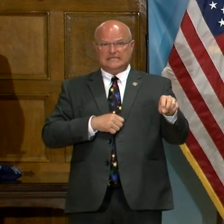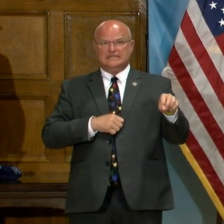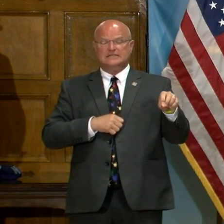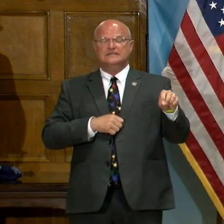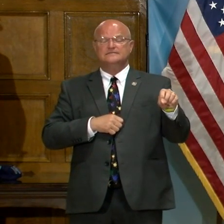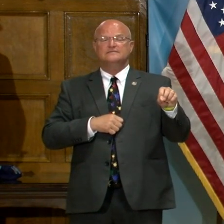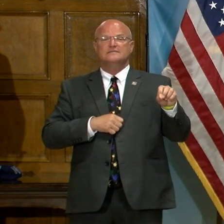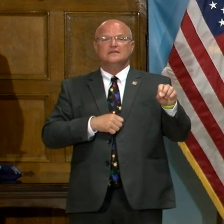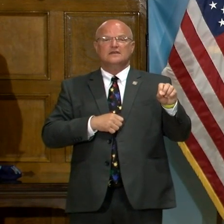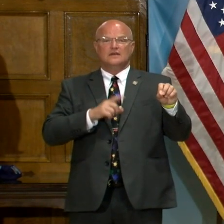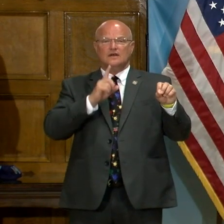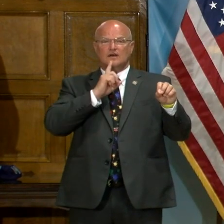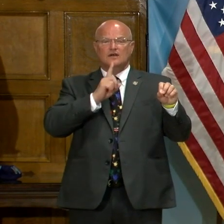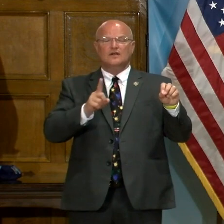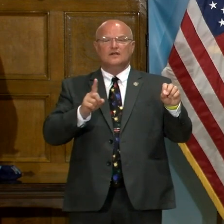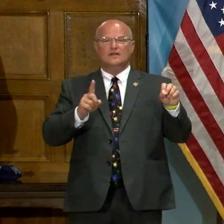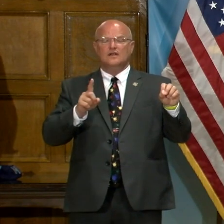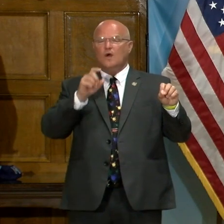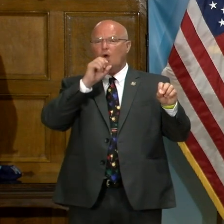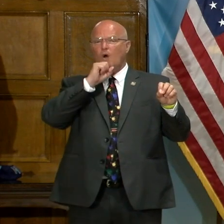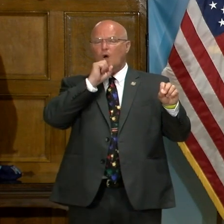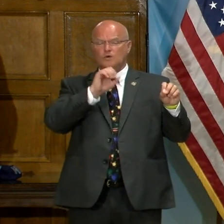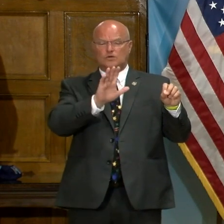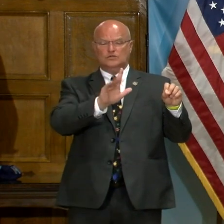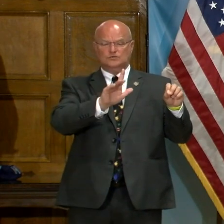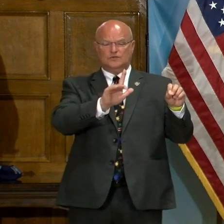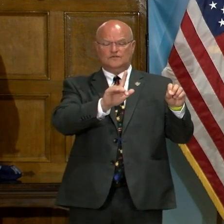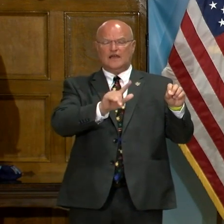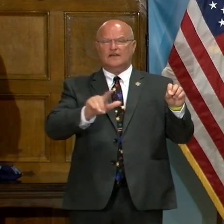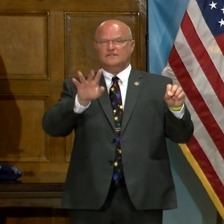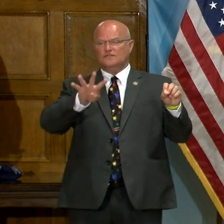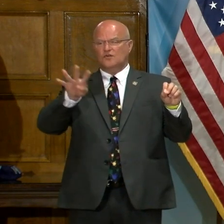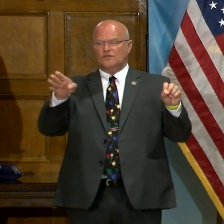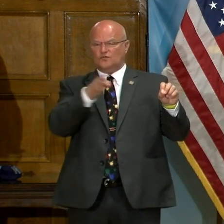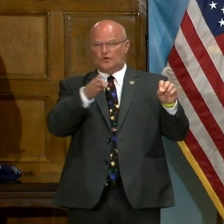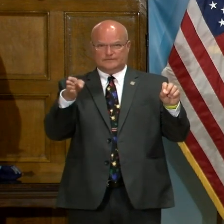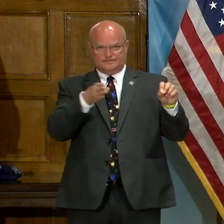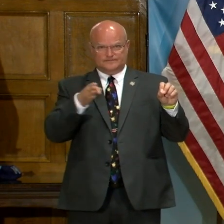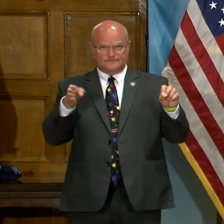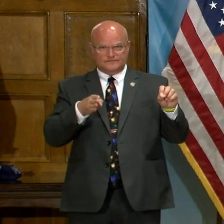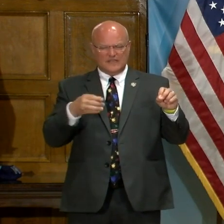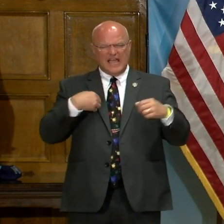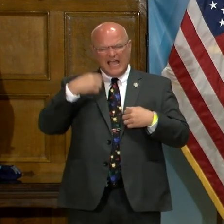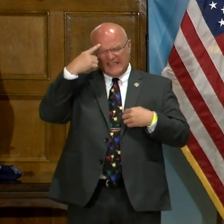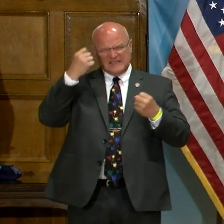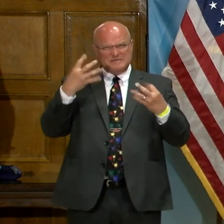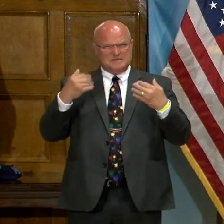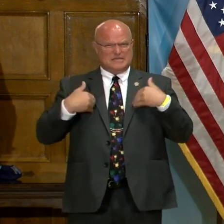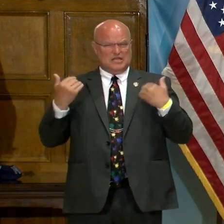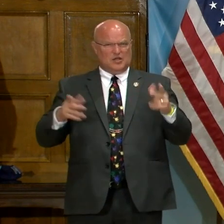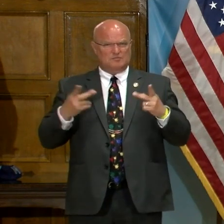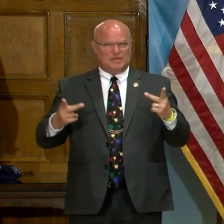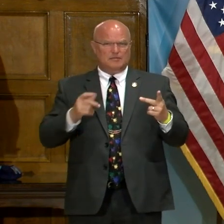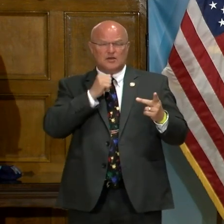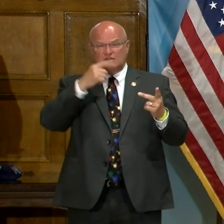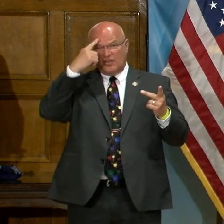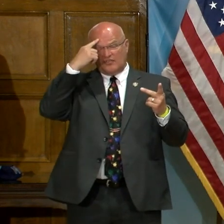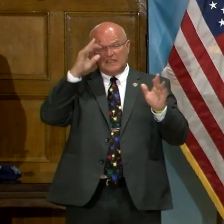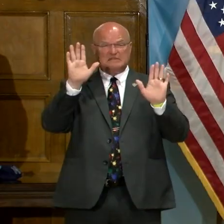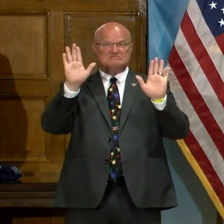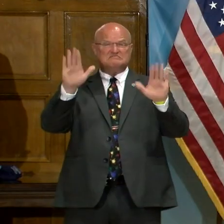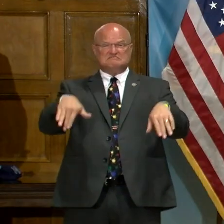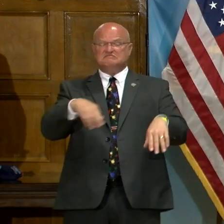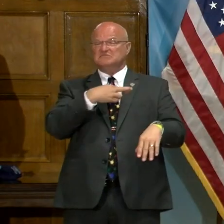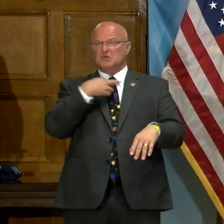39% of our cases are age 25 to 44. I think a lot of younger people don't think they're at